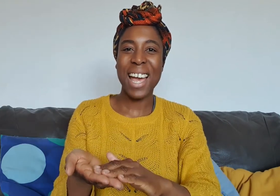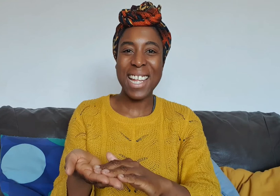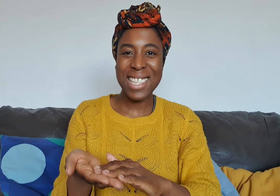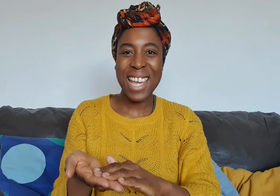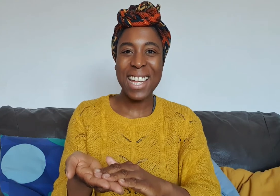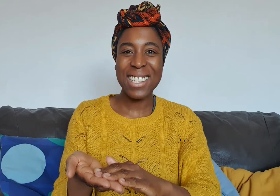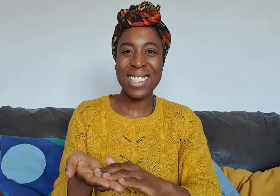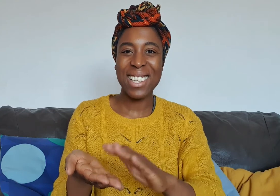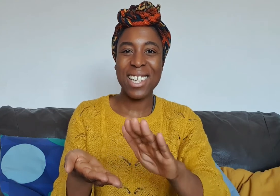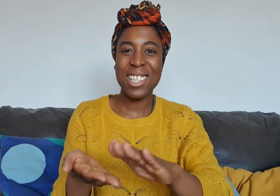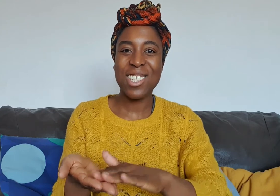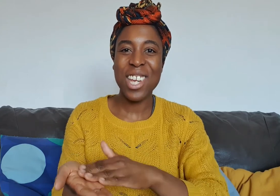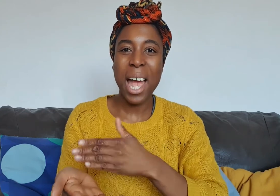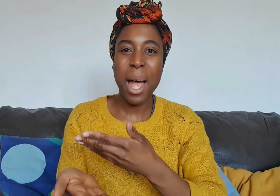And again.